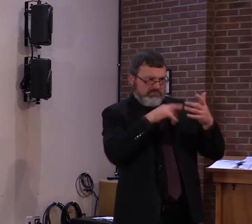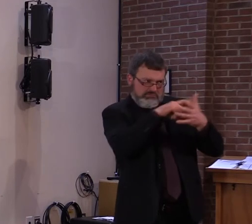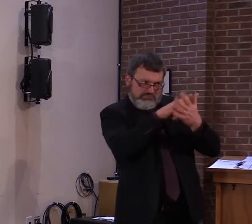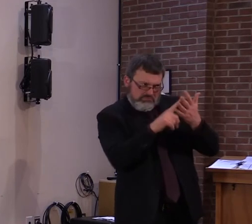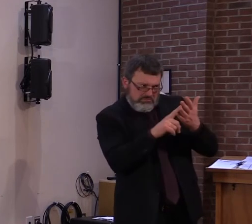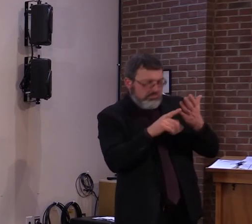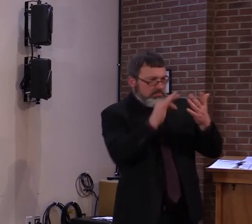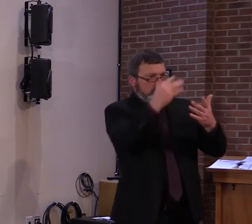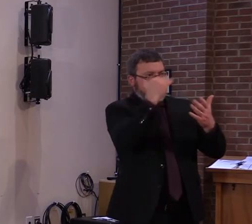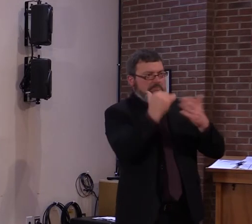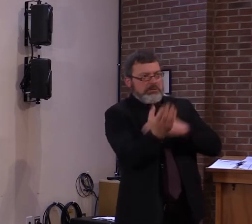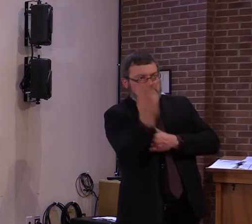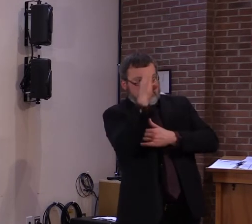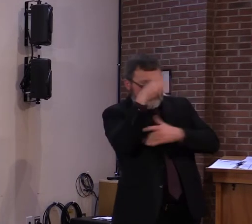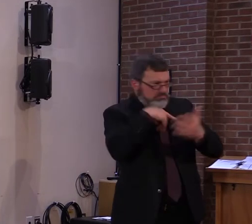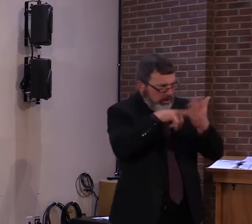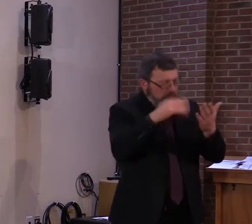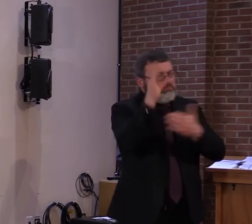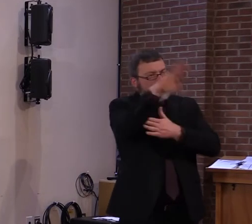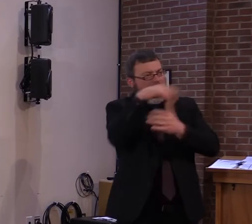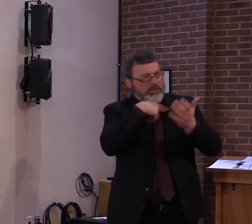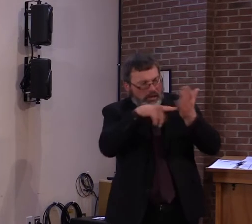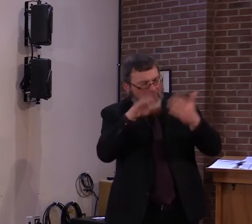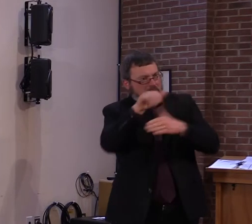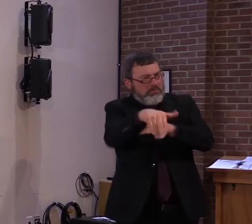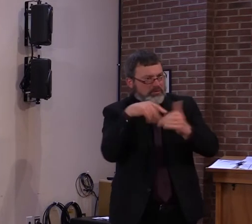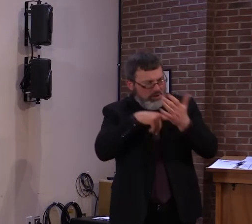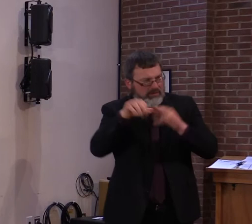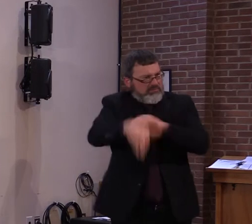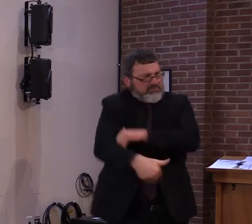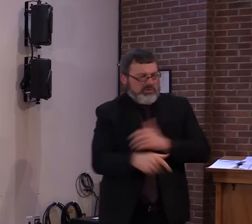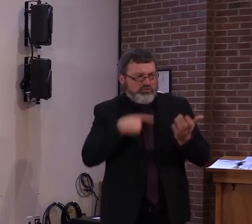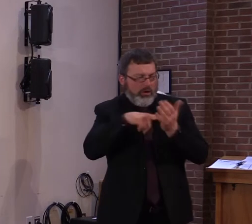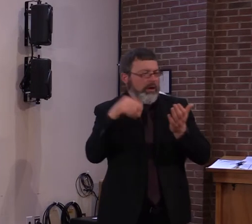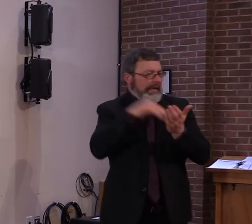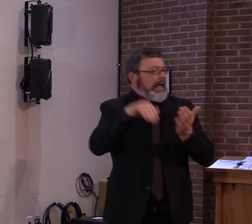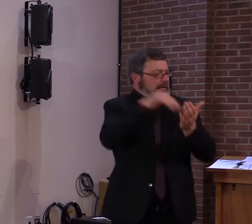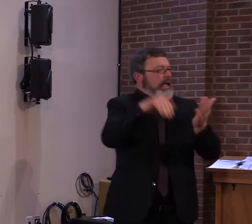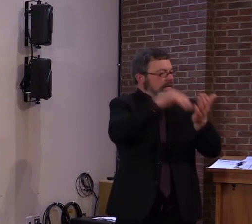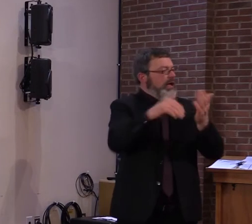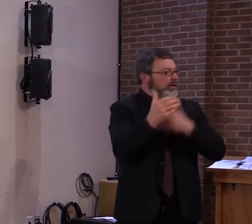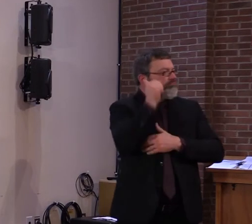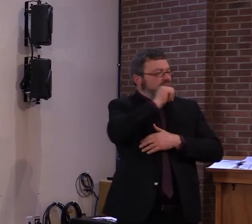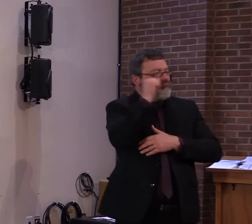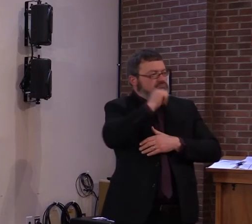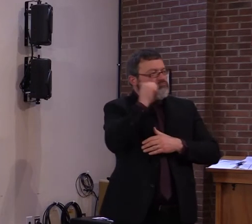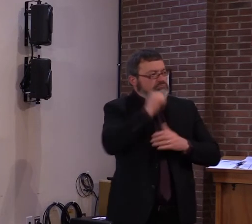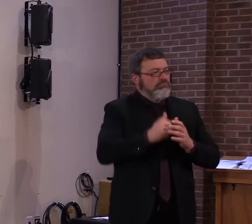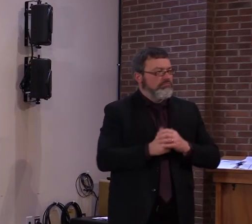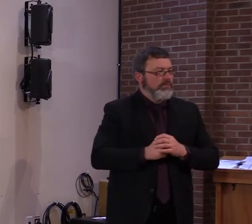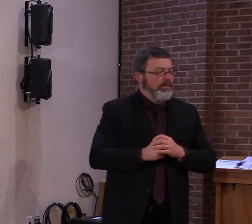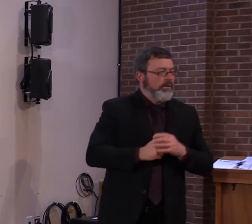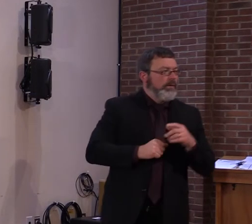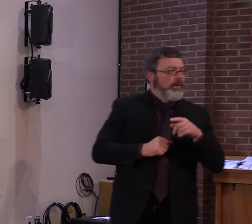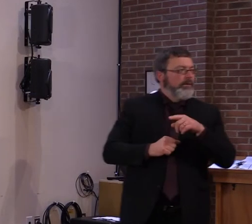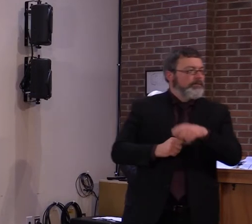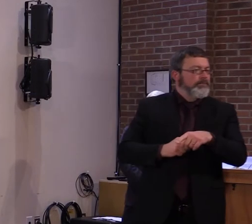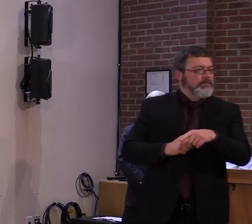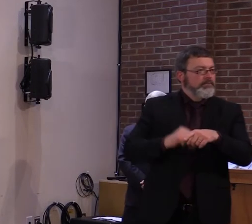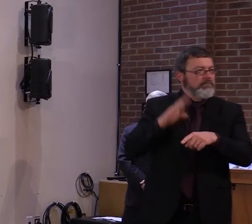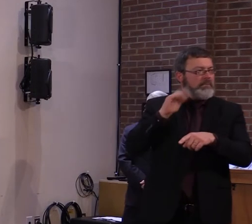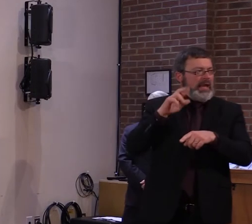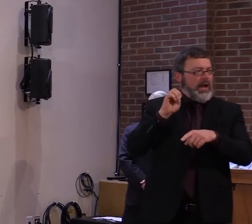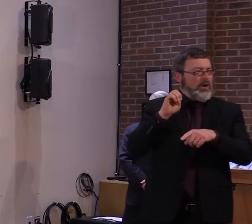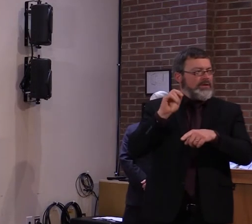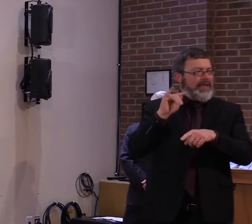And so we've heard that there might have been a handful of cases out of a Berlin facility for older residents. Is there any information you can share about